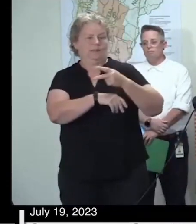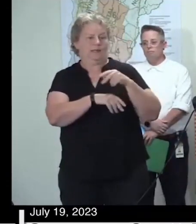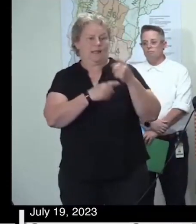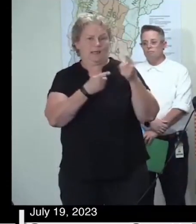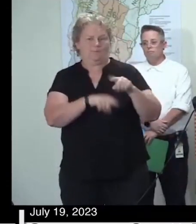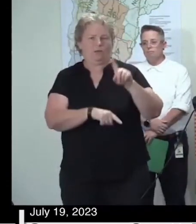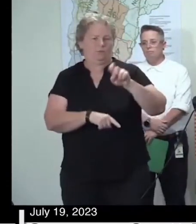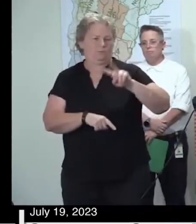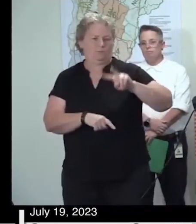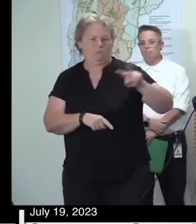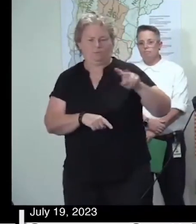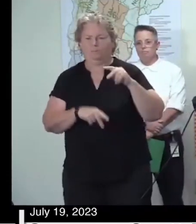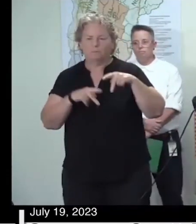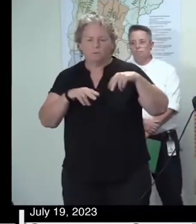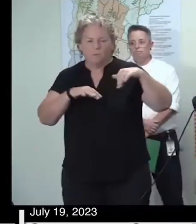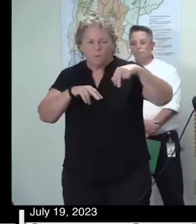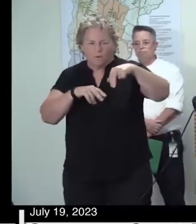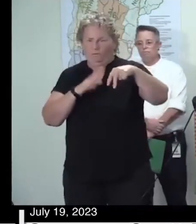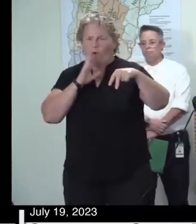from homes and vehicles.